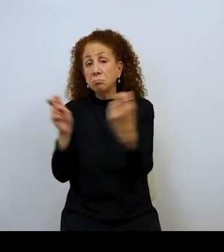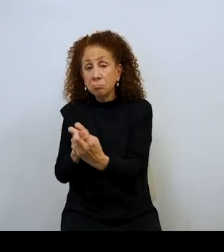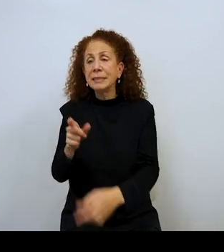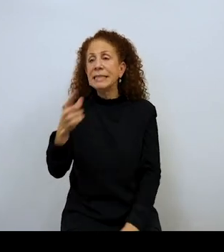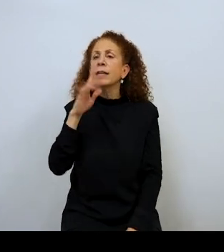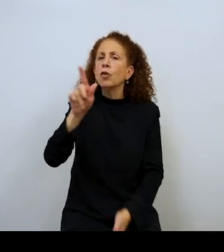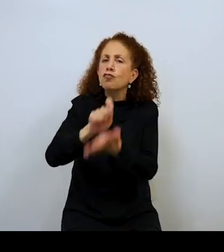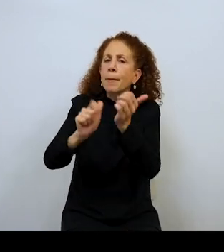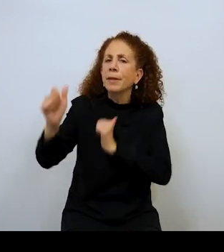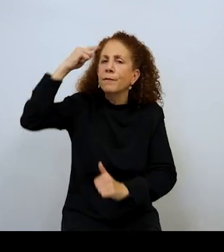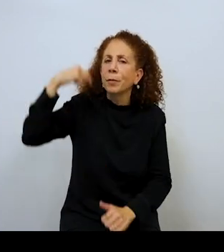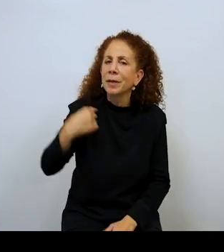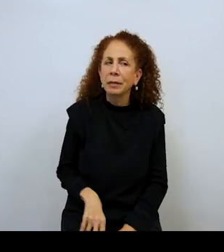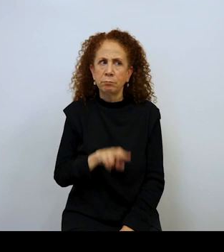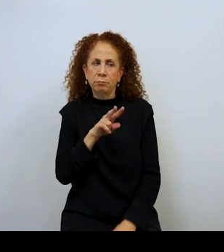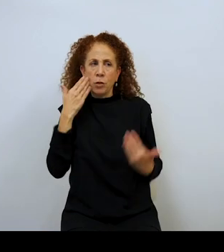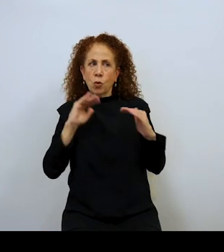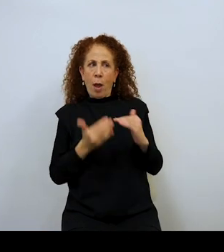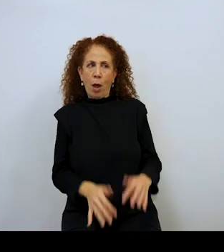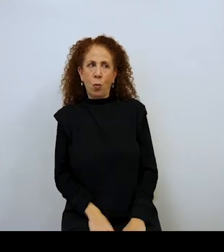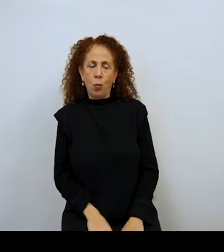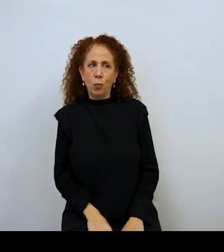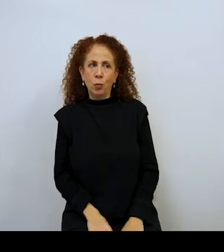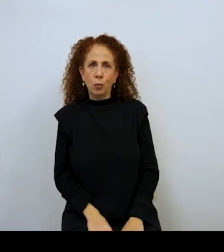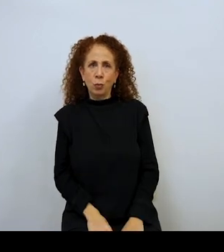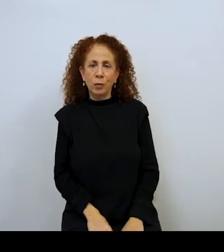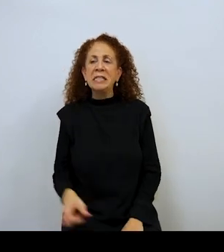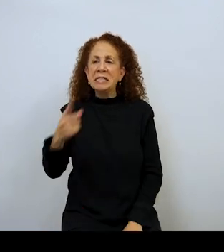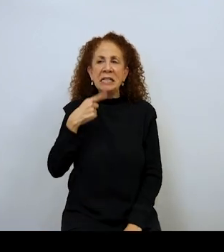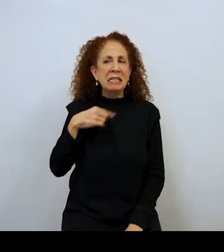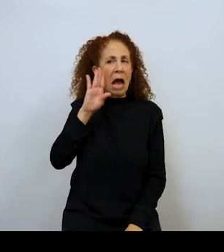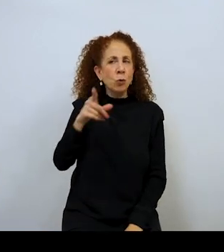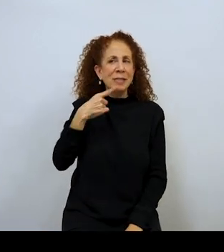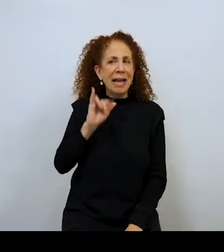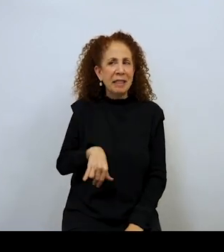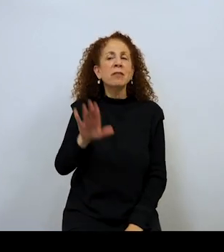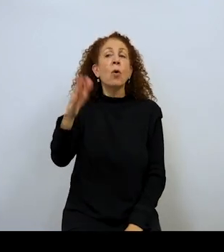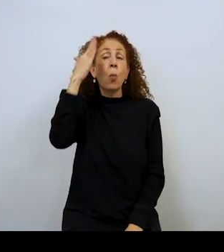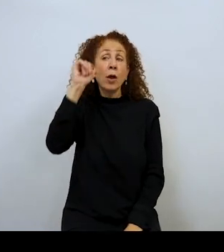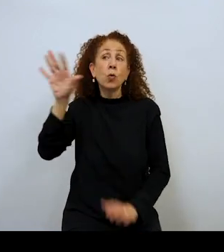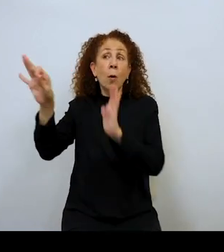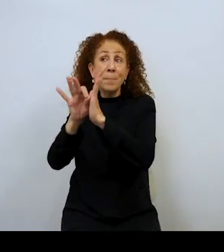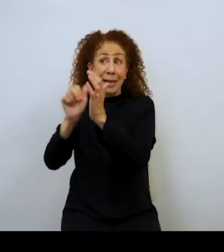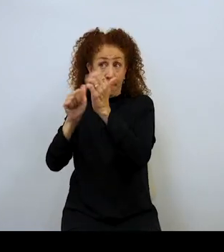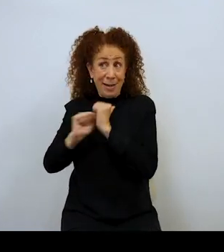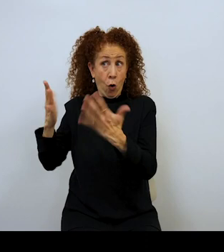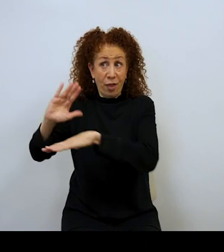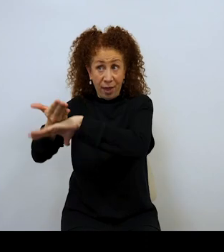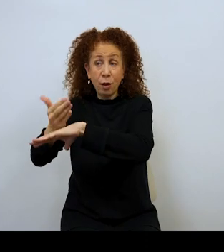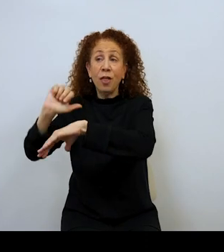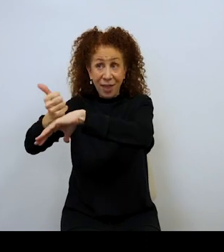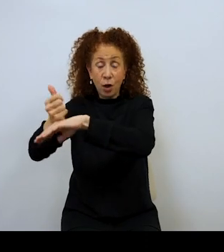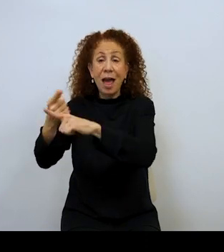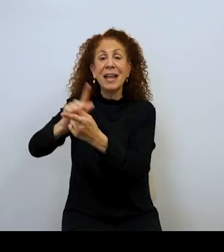he said, write a play for me. Mm-hmm. And I said, I don't know how to write a play. Mm-hmm. And he said, I thought you'd say that, so okay, why don't you adapt a play, because then someone else has